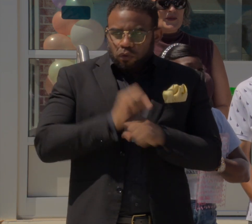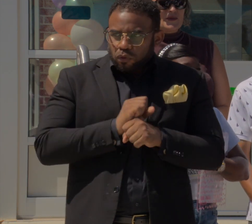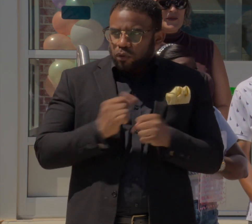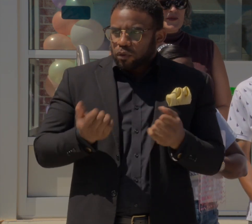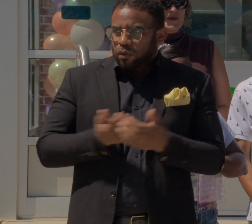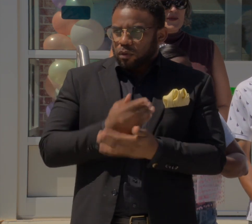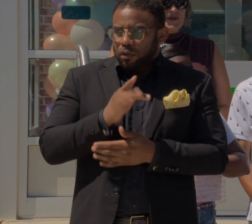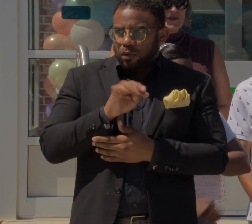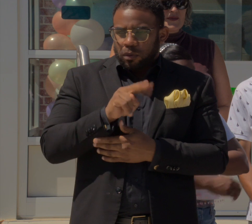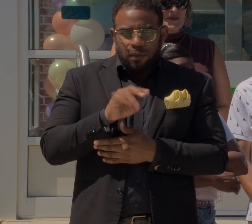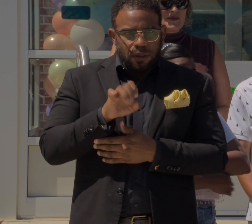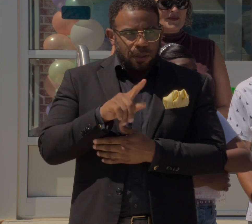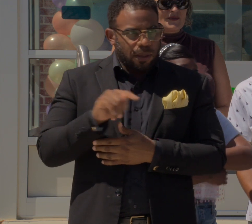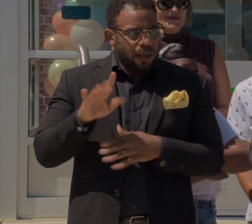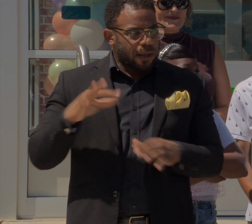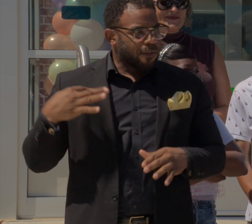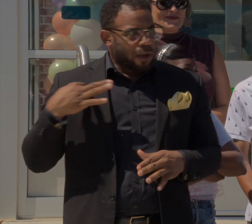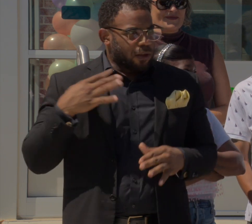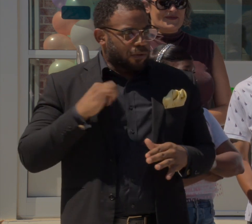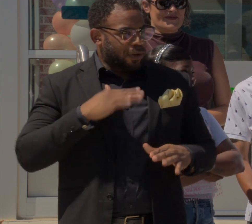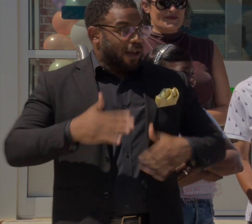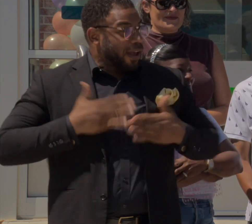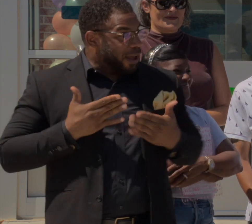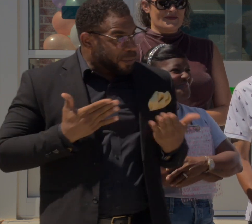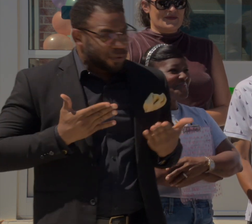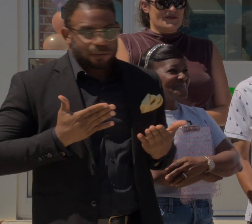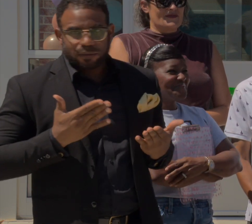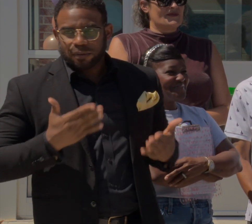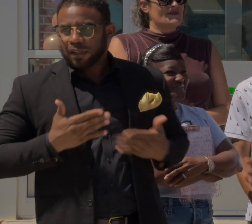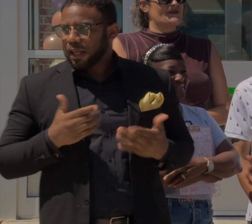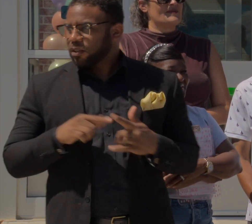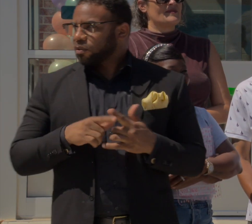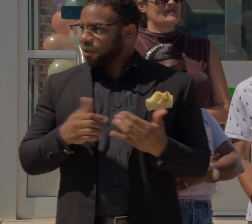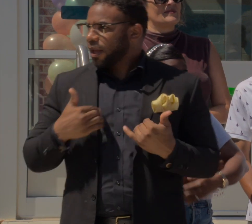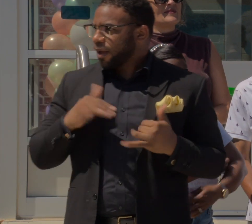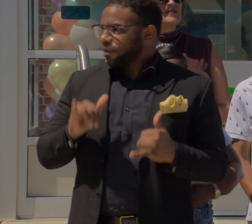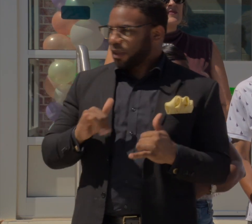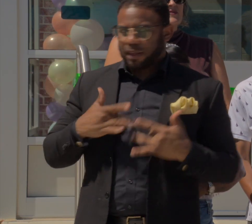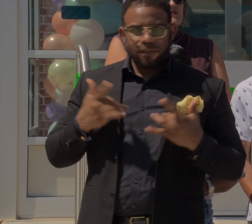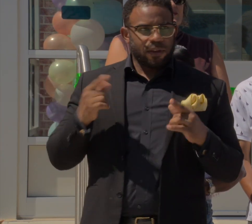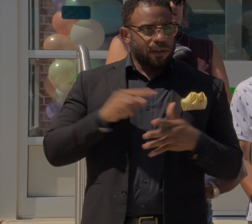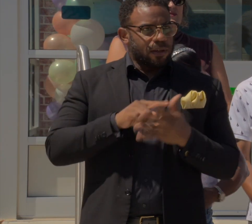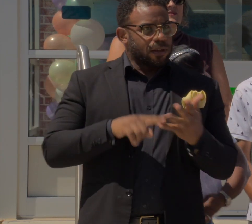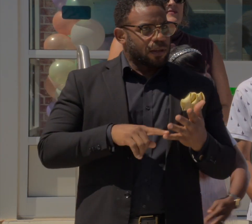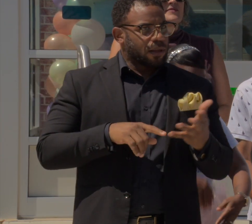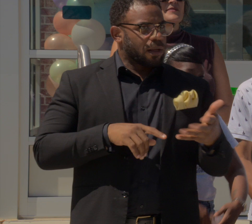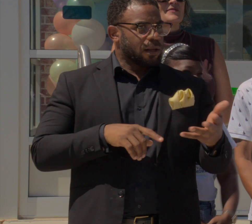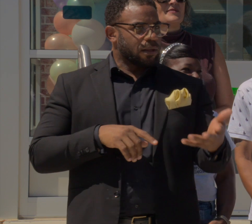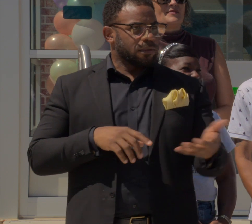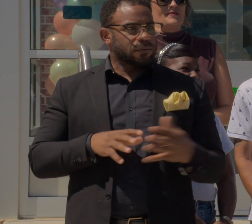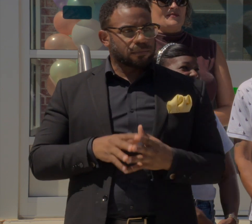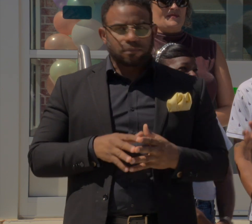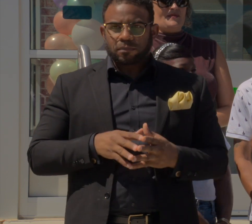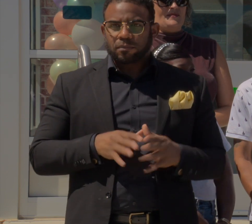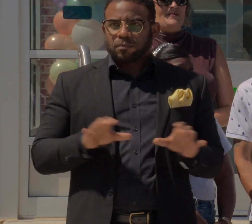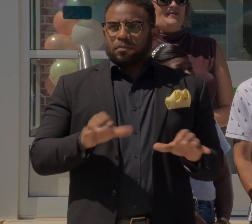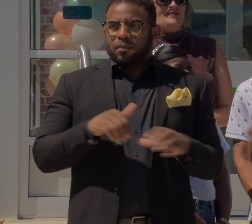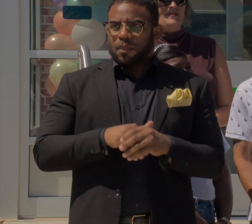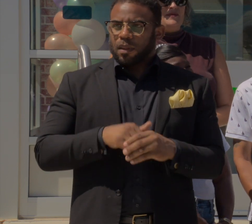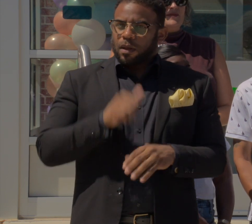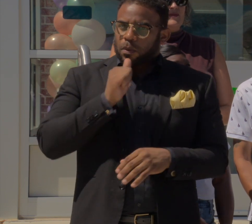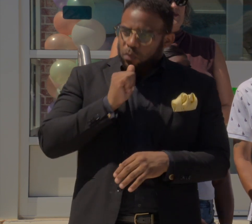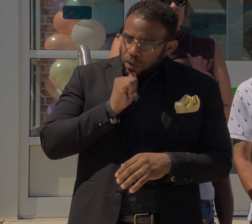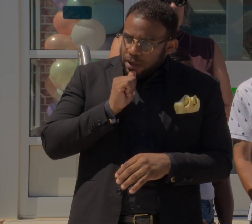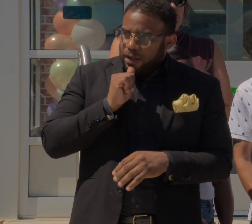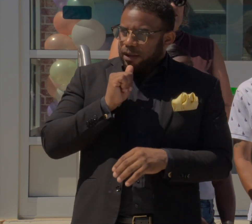Brandon Scott fashion. So we're very happy. We're glad to have that event be done in a